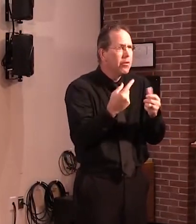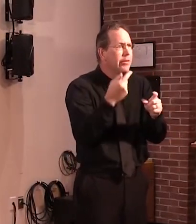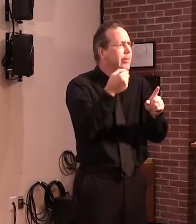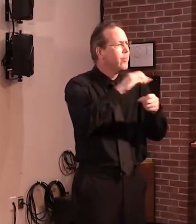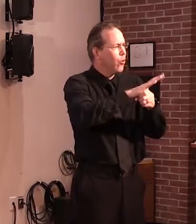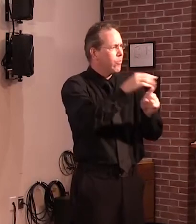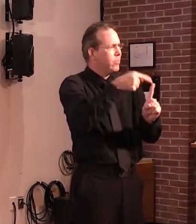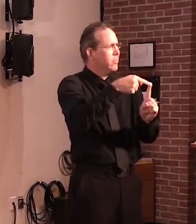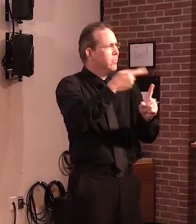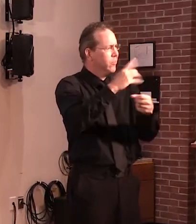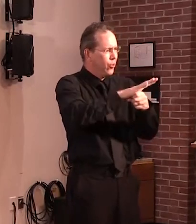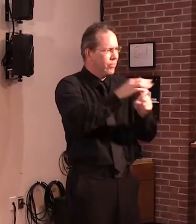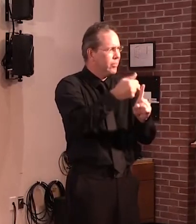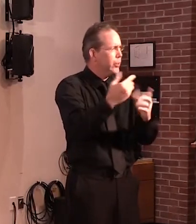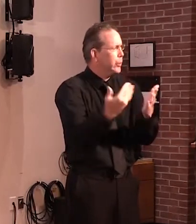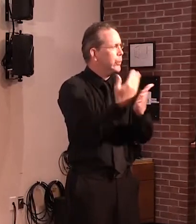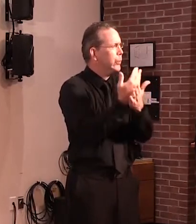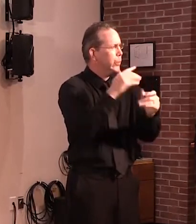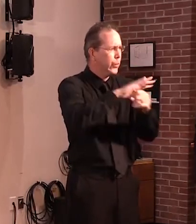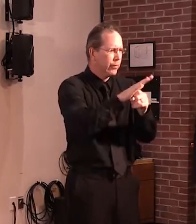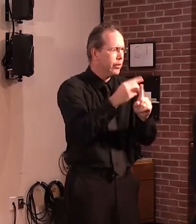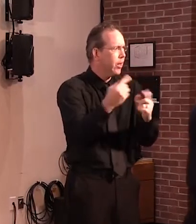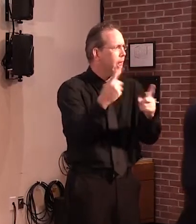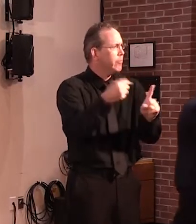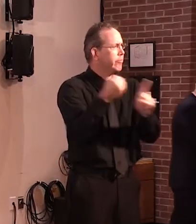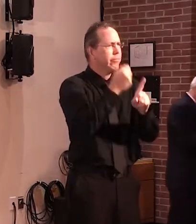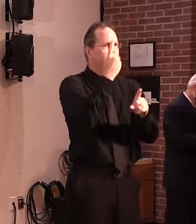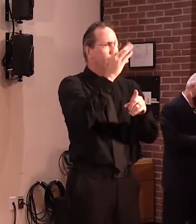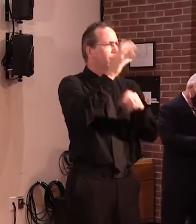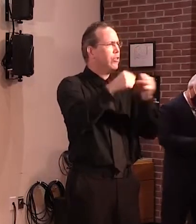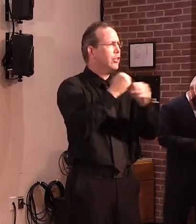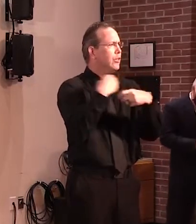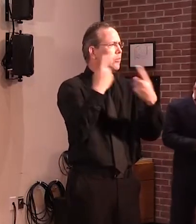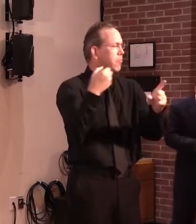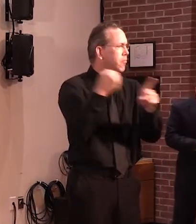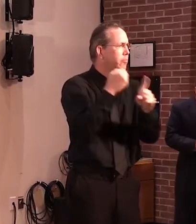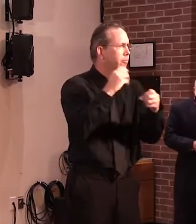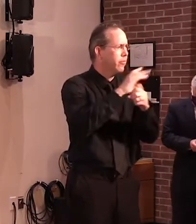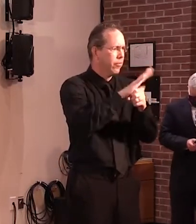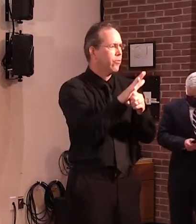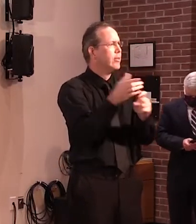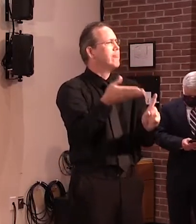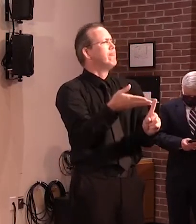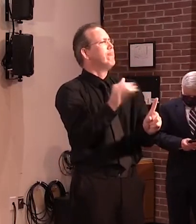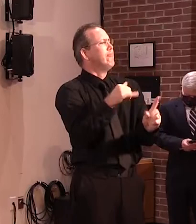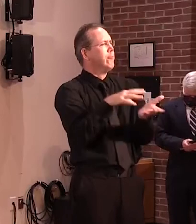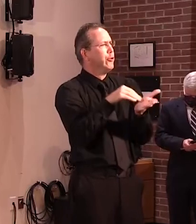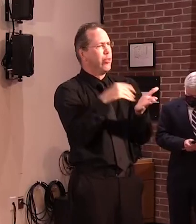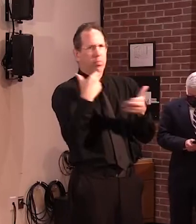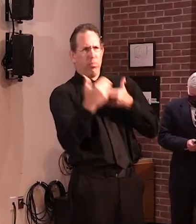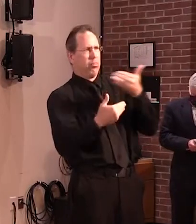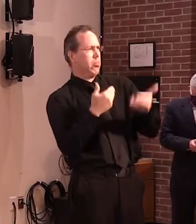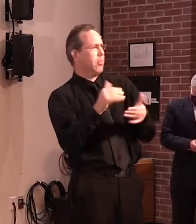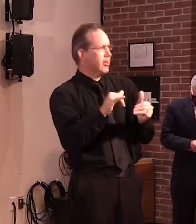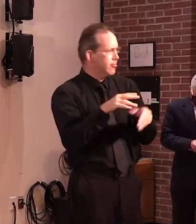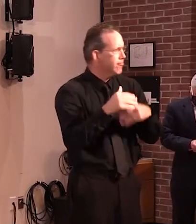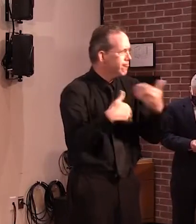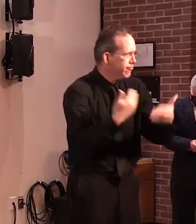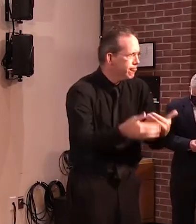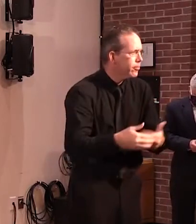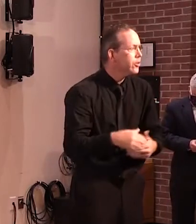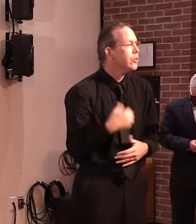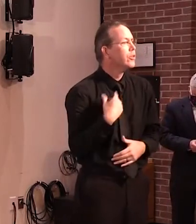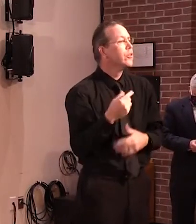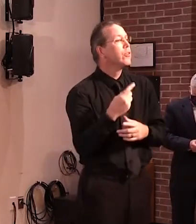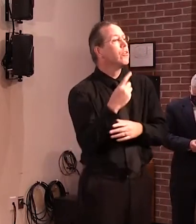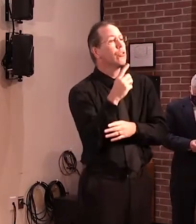to human beings before now. But Dr. Kelso and our EPI experts have managed diseases before